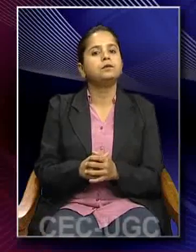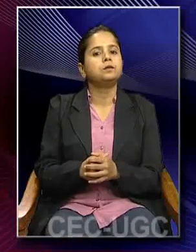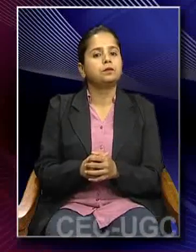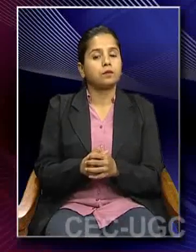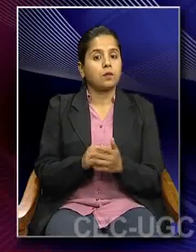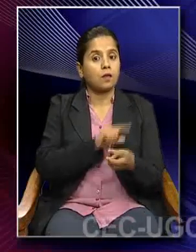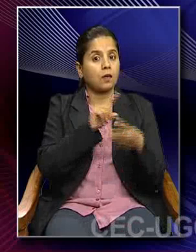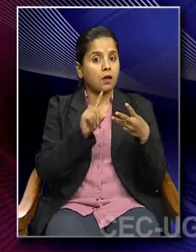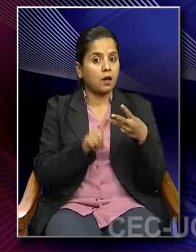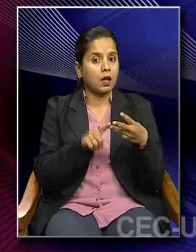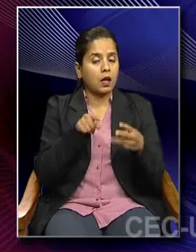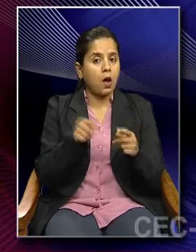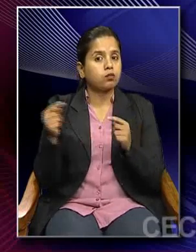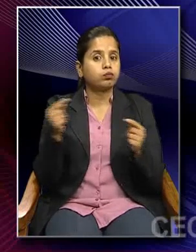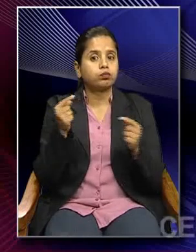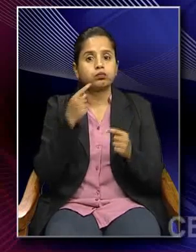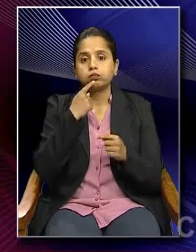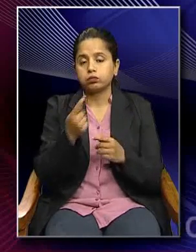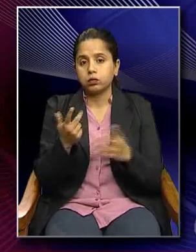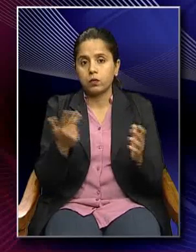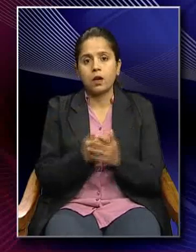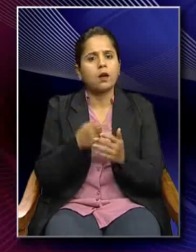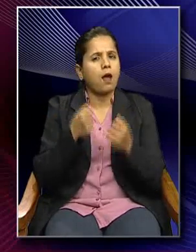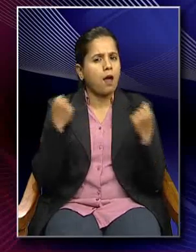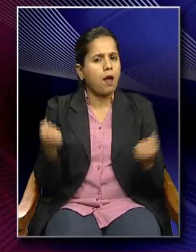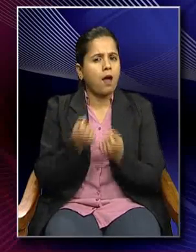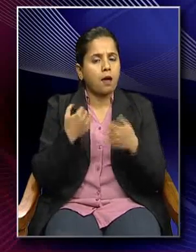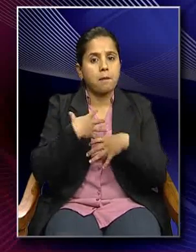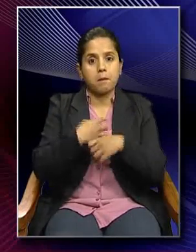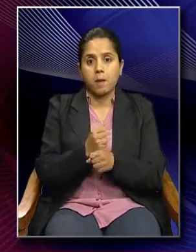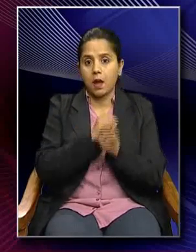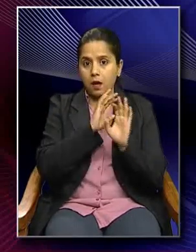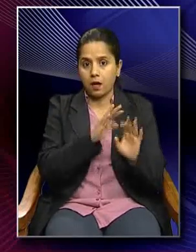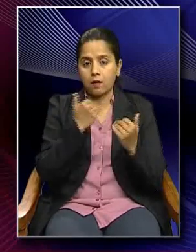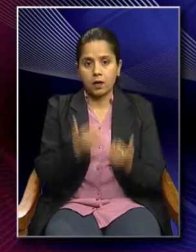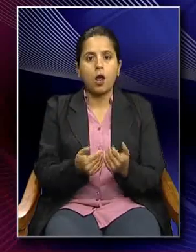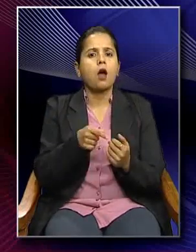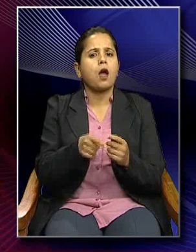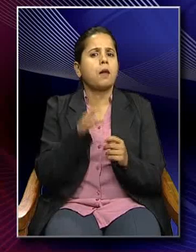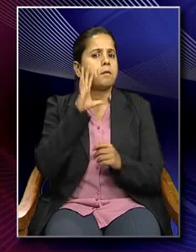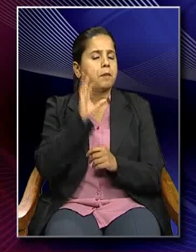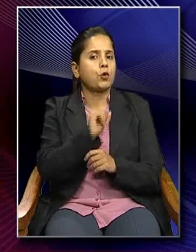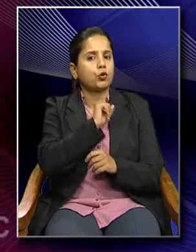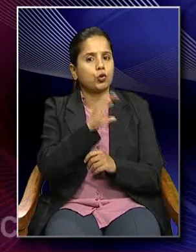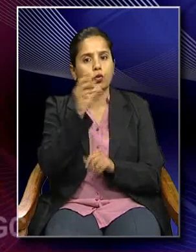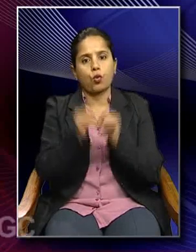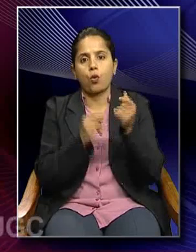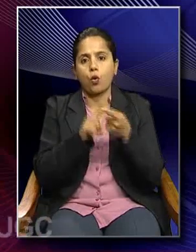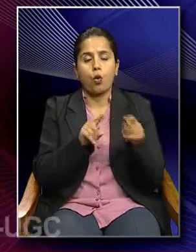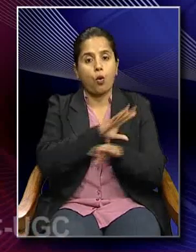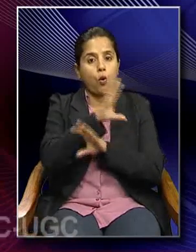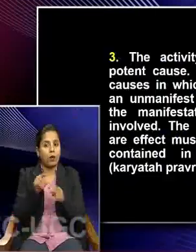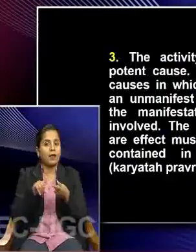The third argument is that activity is generated in the potent cause. So, all